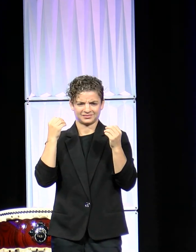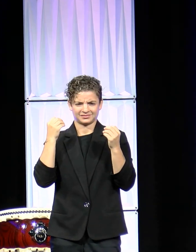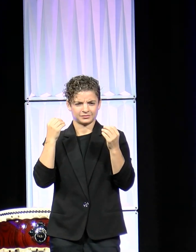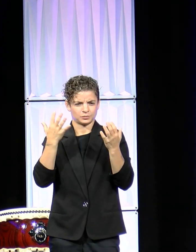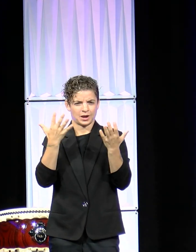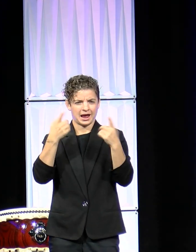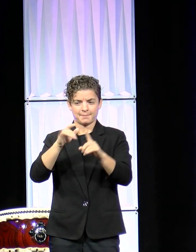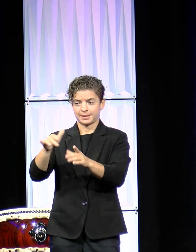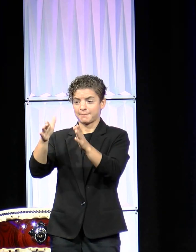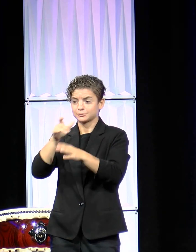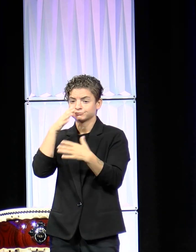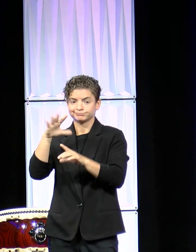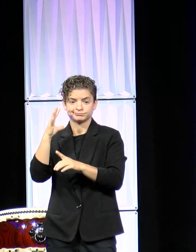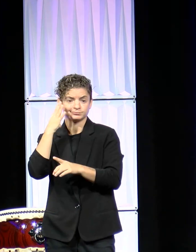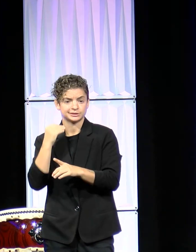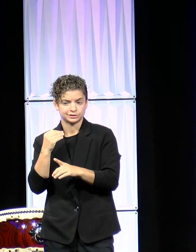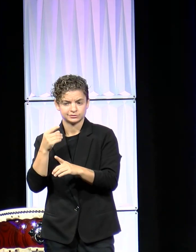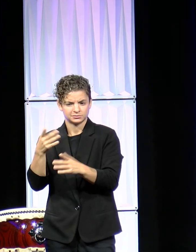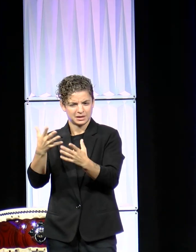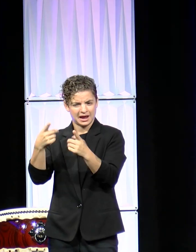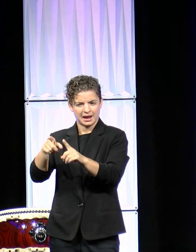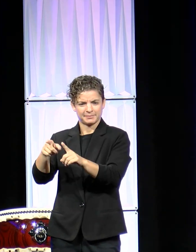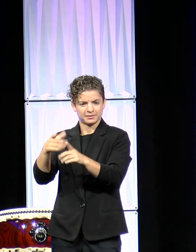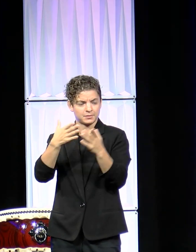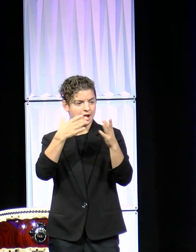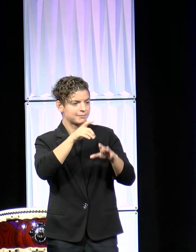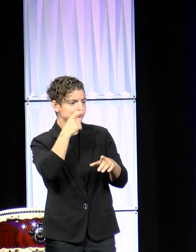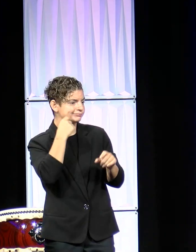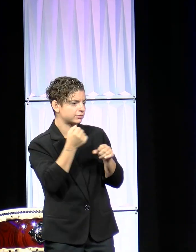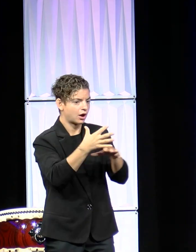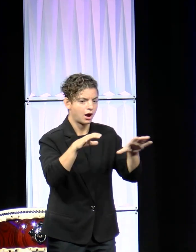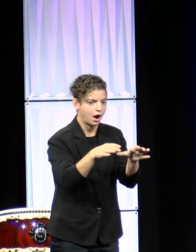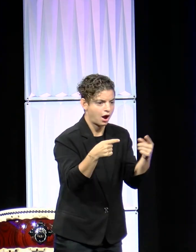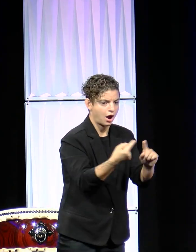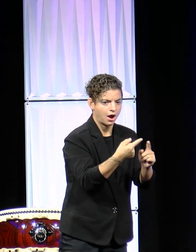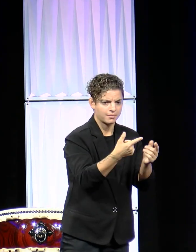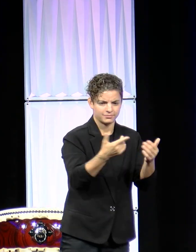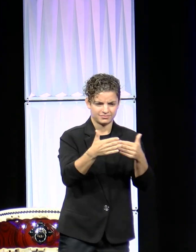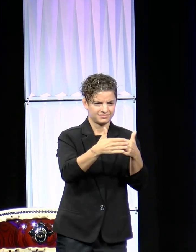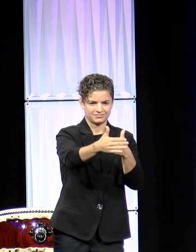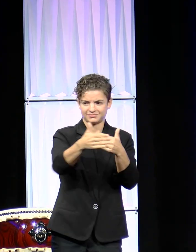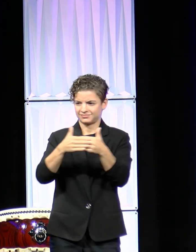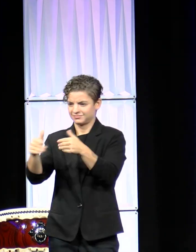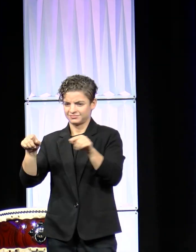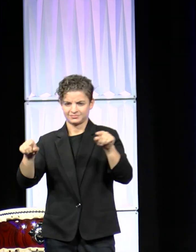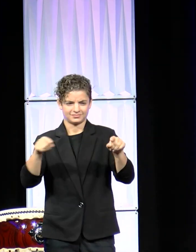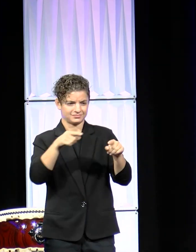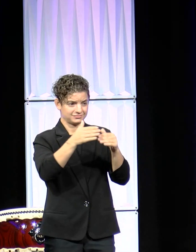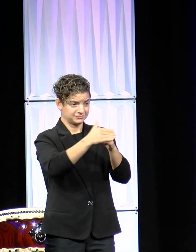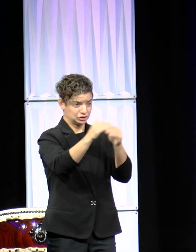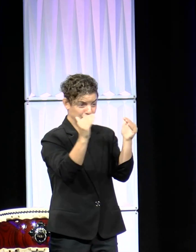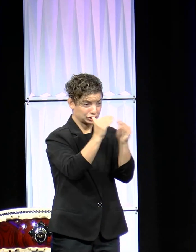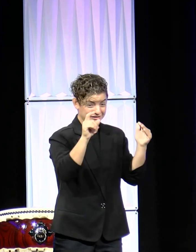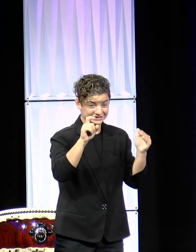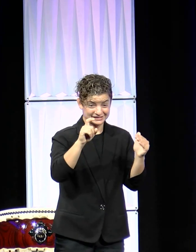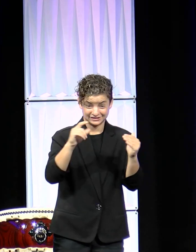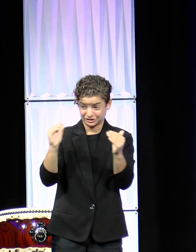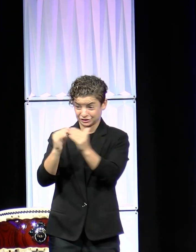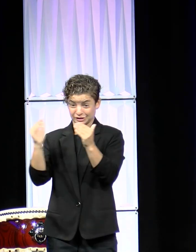This can't be justice. This is not the just world that I was promised as a child.